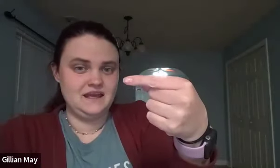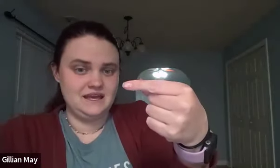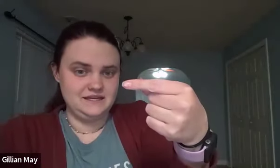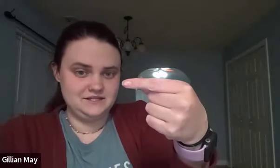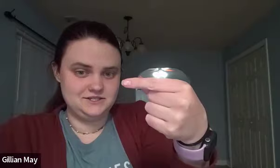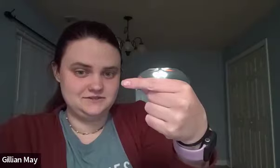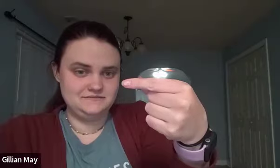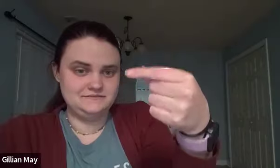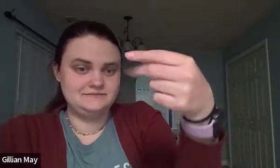H,